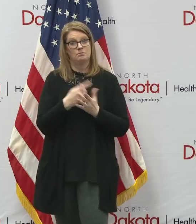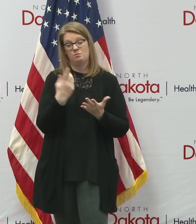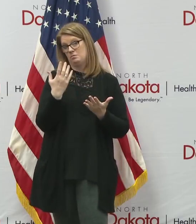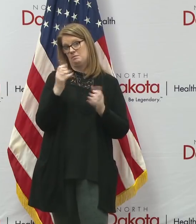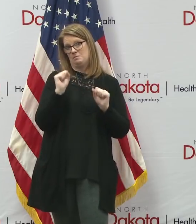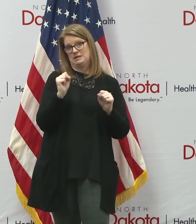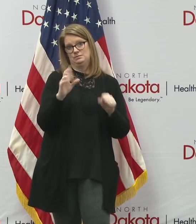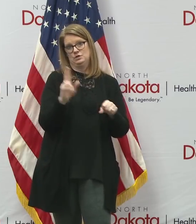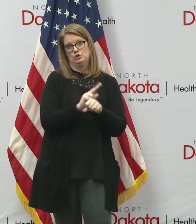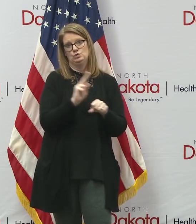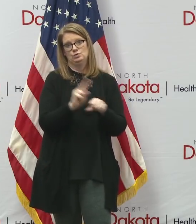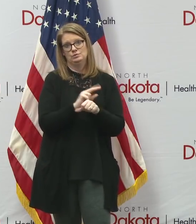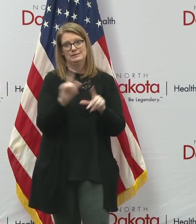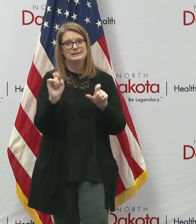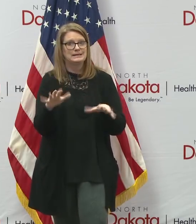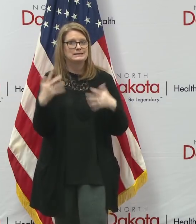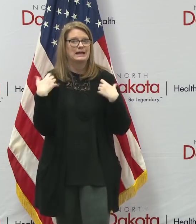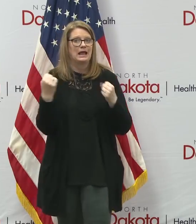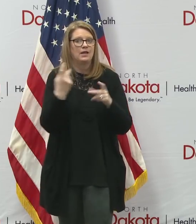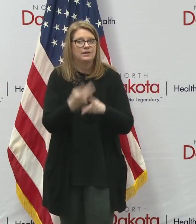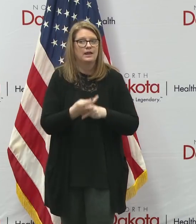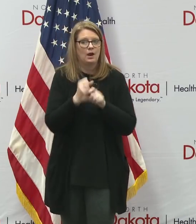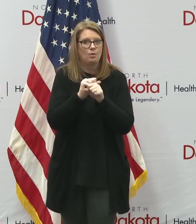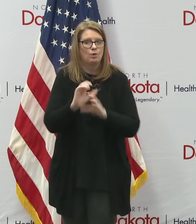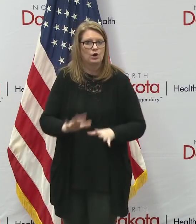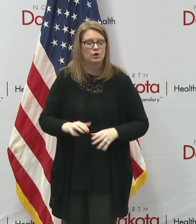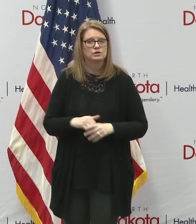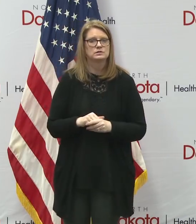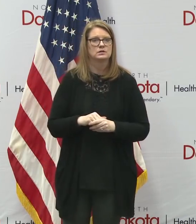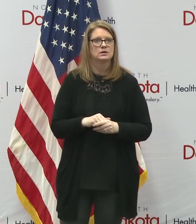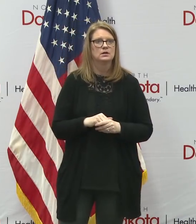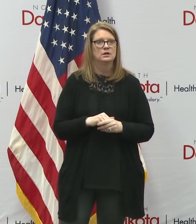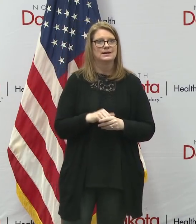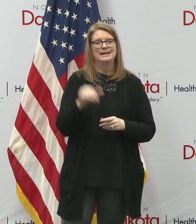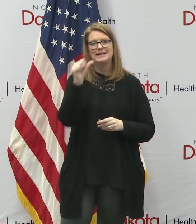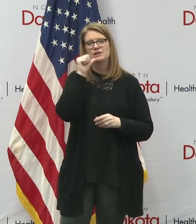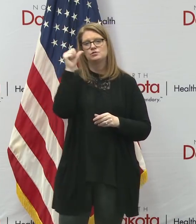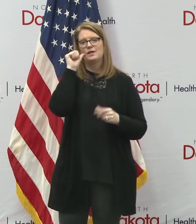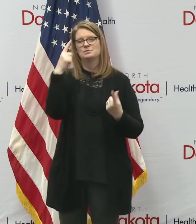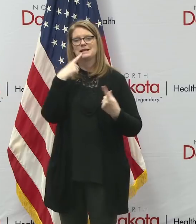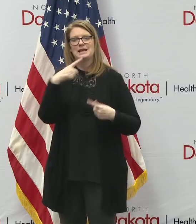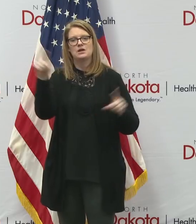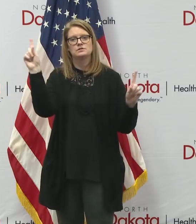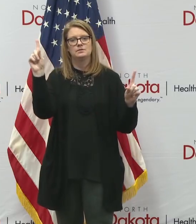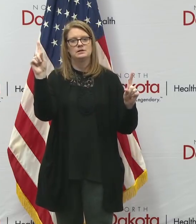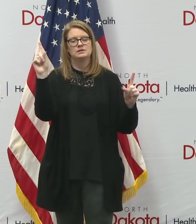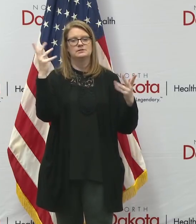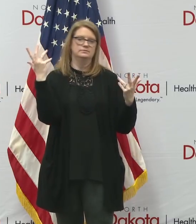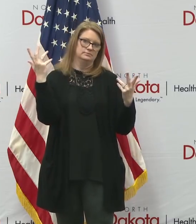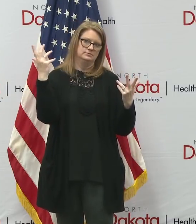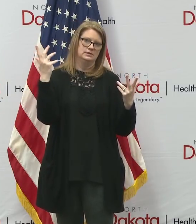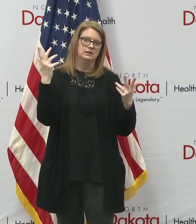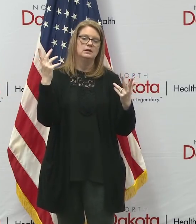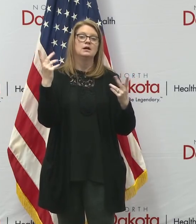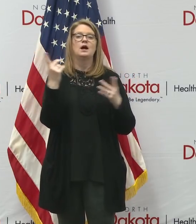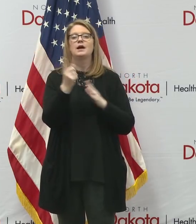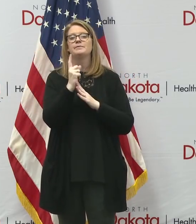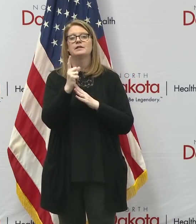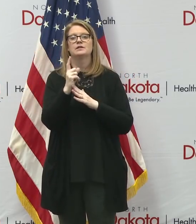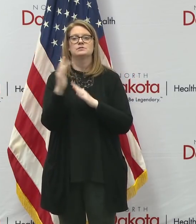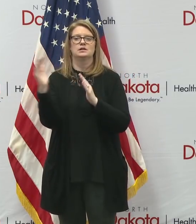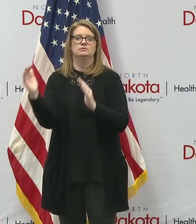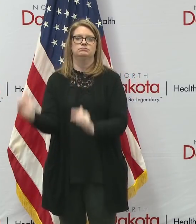be testing healthcare workers. There was a great announcement yesterday, but immediately when you have great announcement, there's a shortage. But